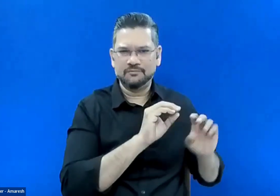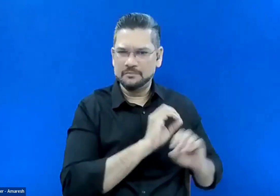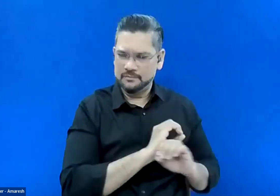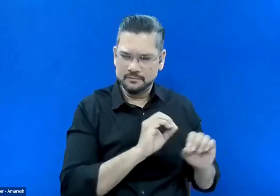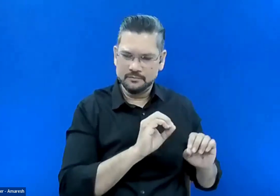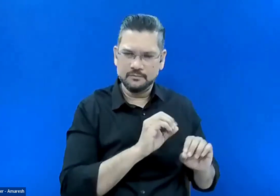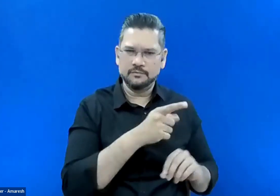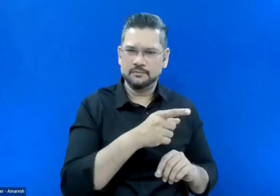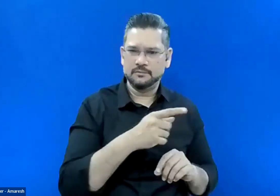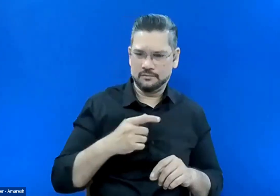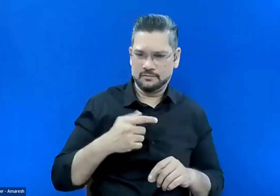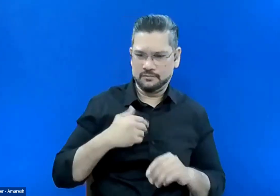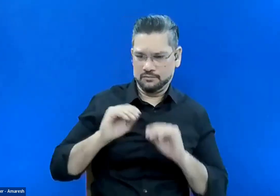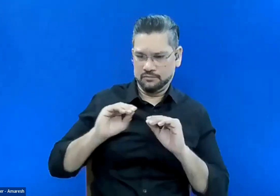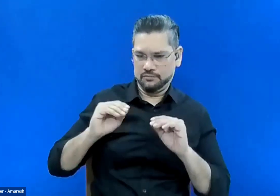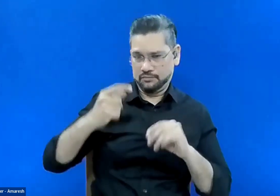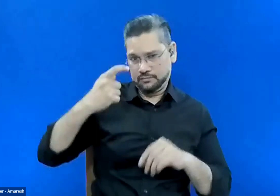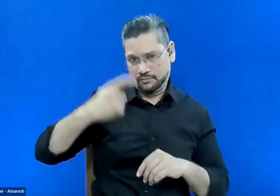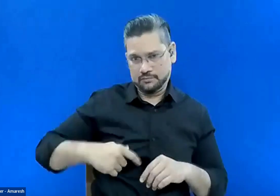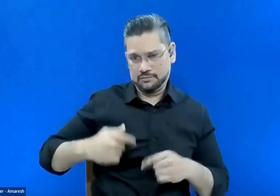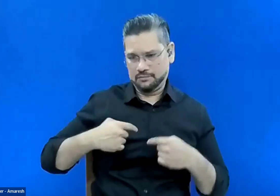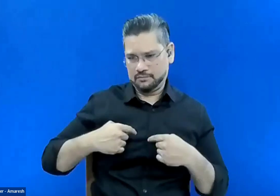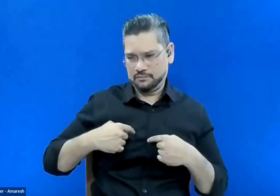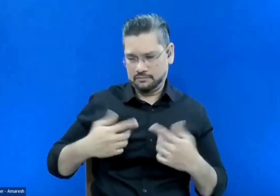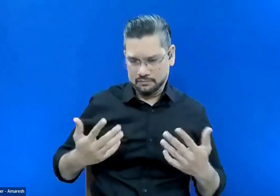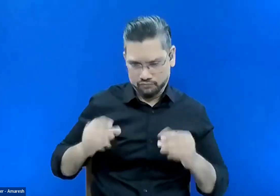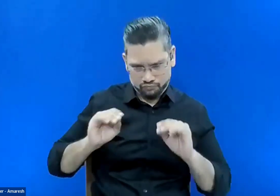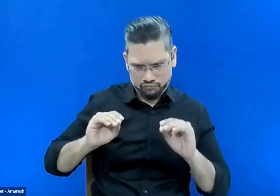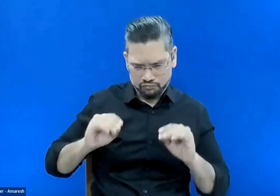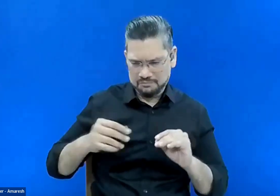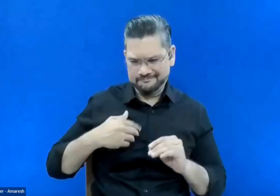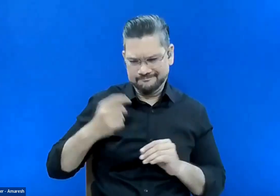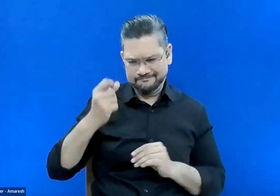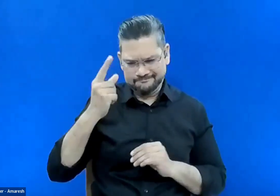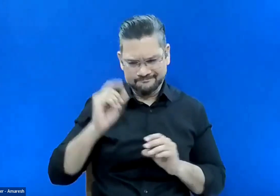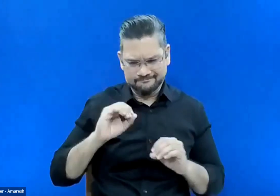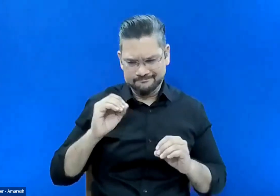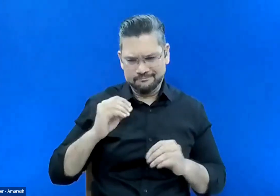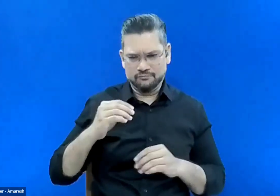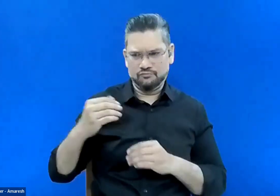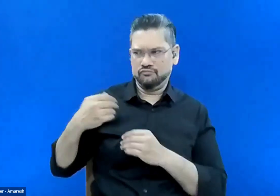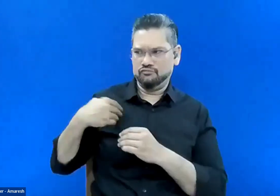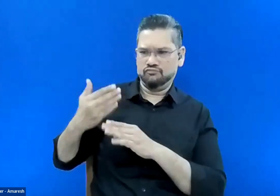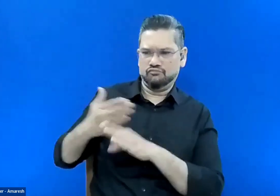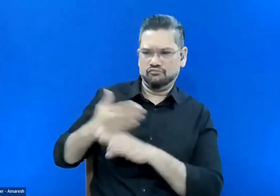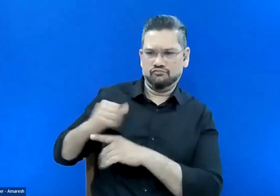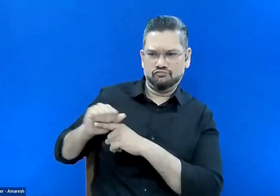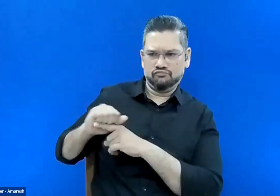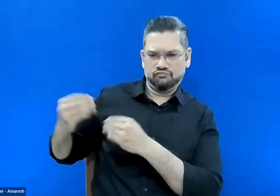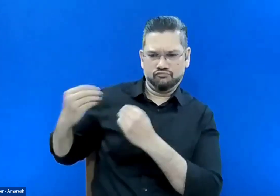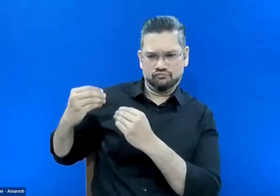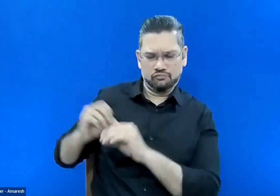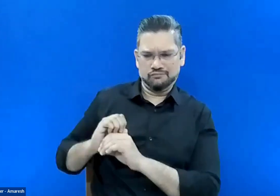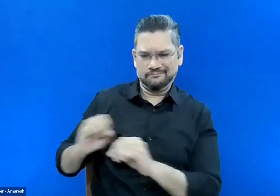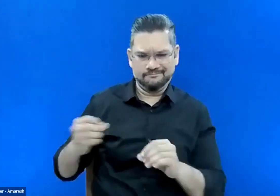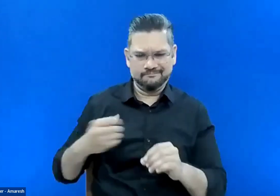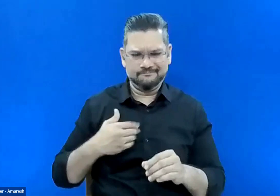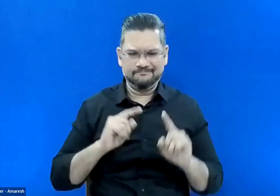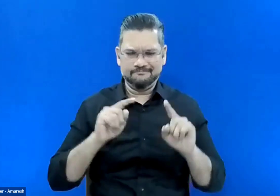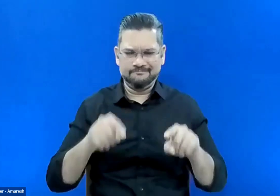to lack of understanding the needs of youth with disabilities in educational institutions. Number